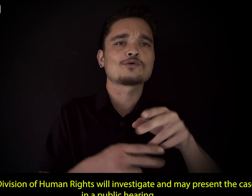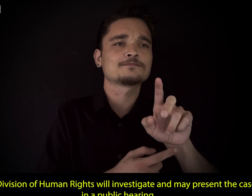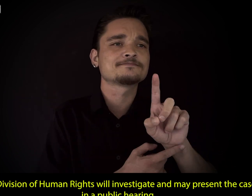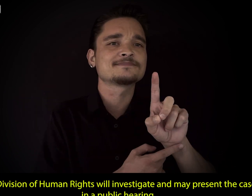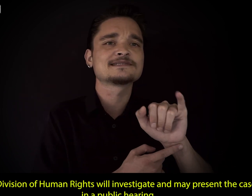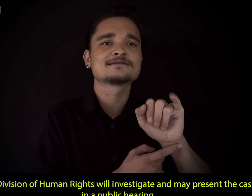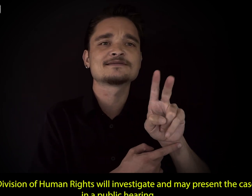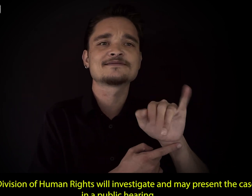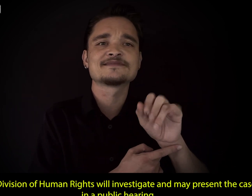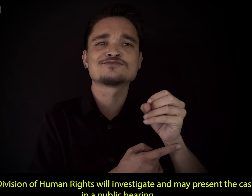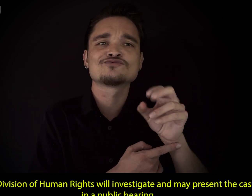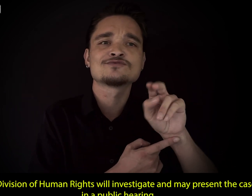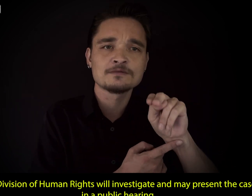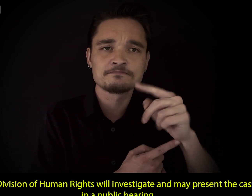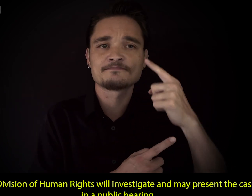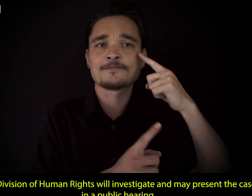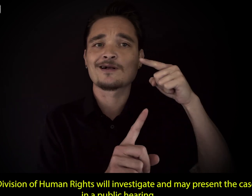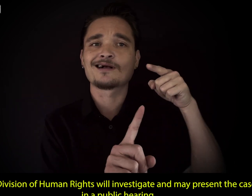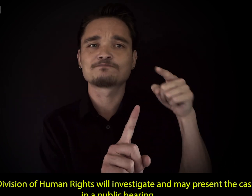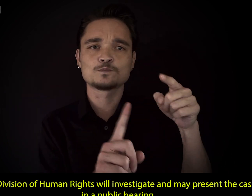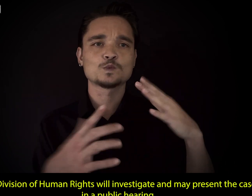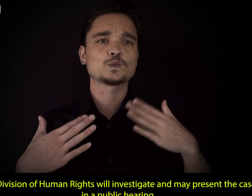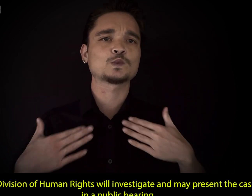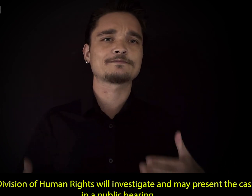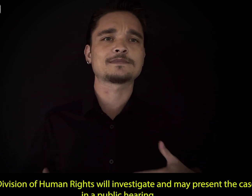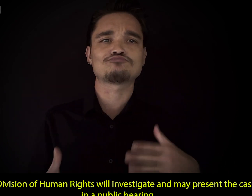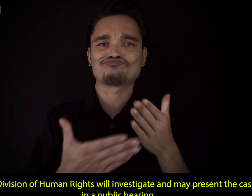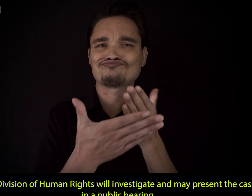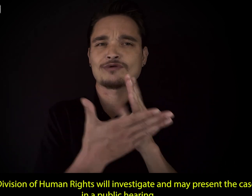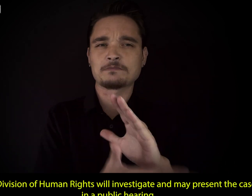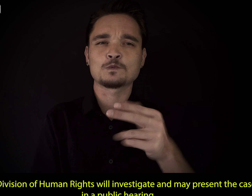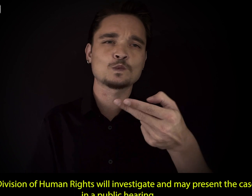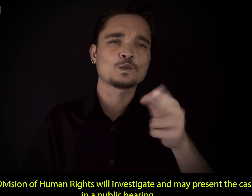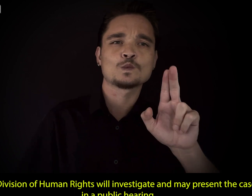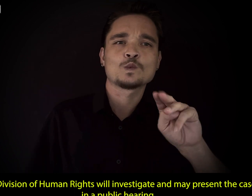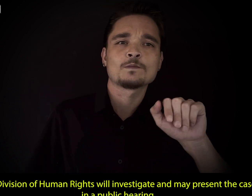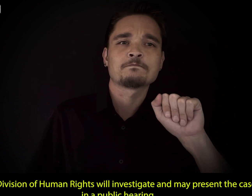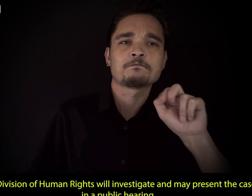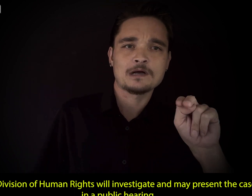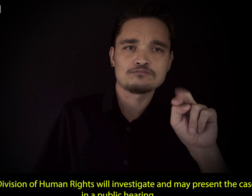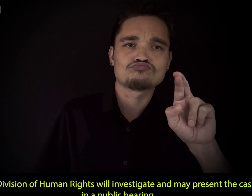the Division of Human Rights will investigate and may present the case in a public hearing.